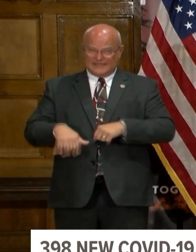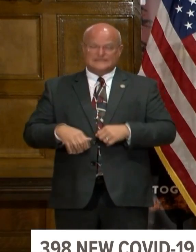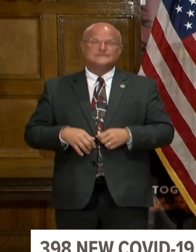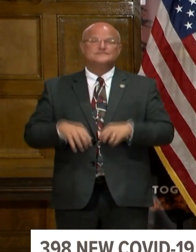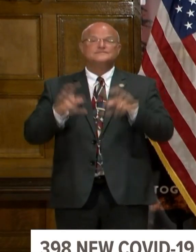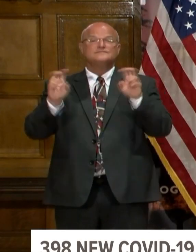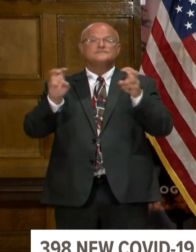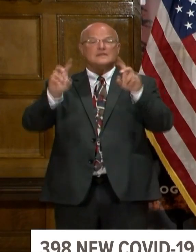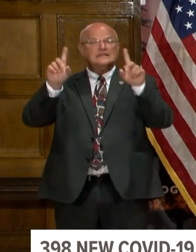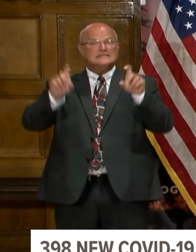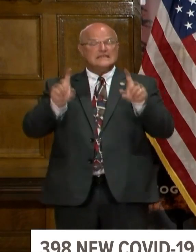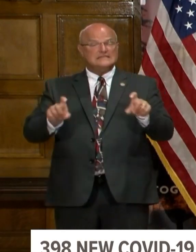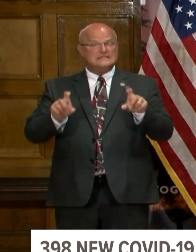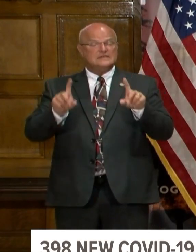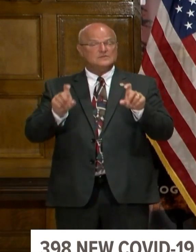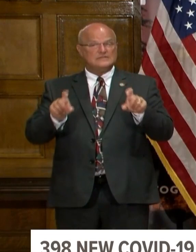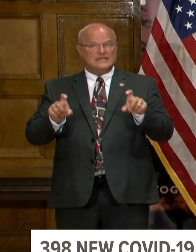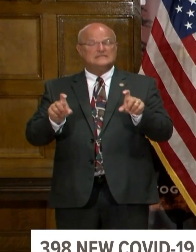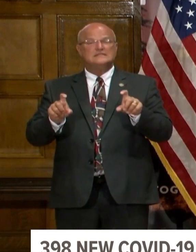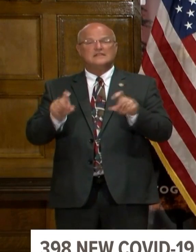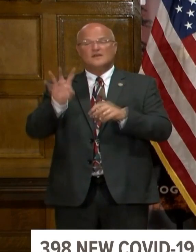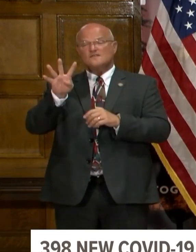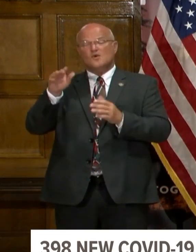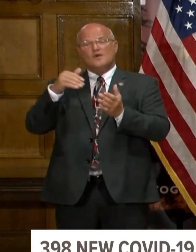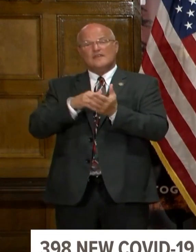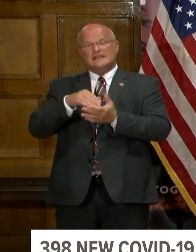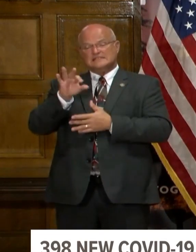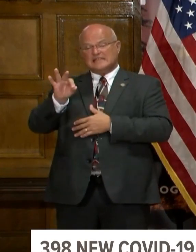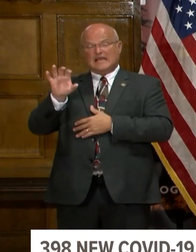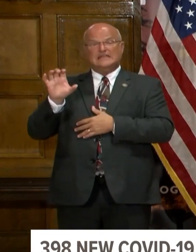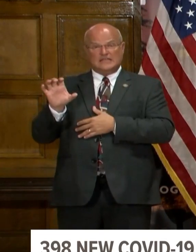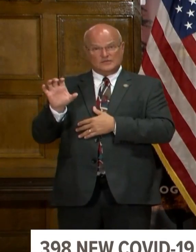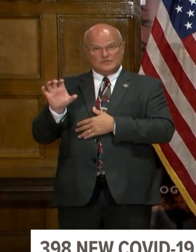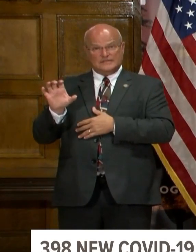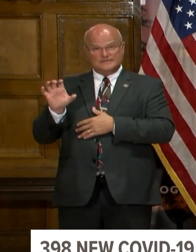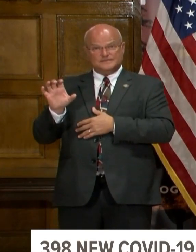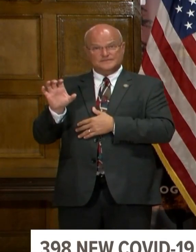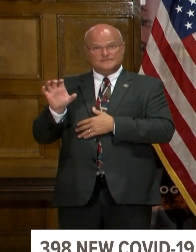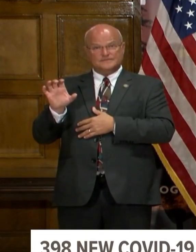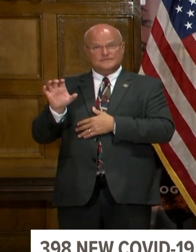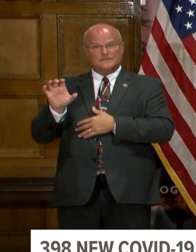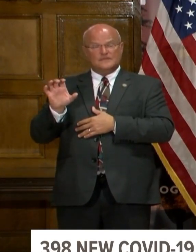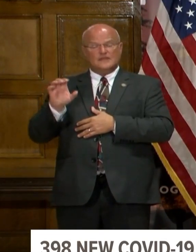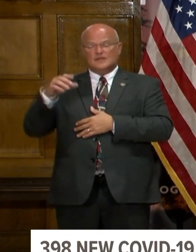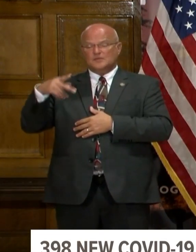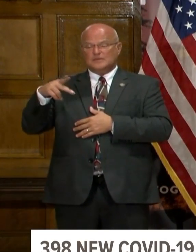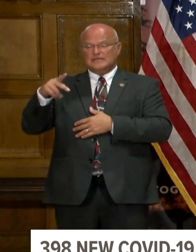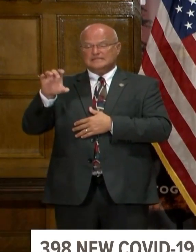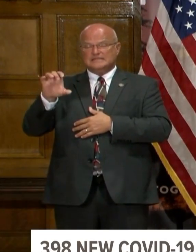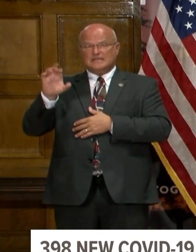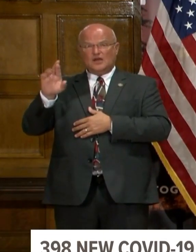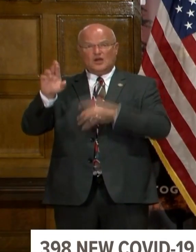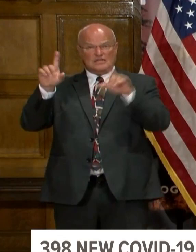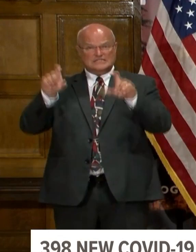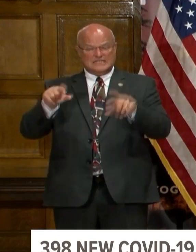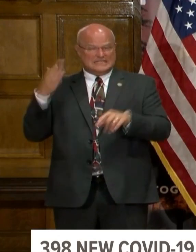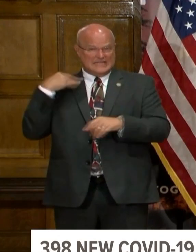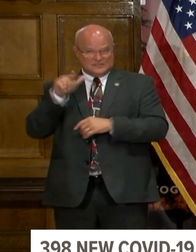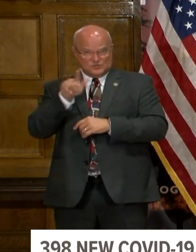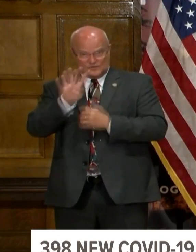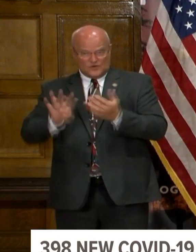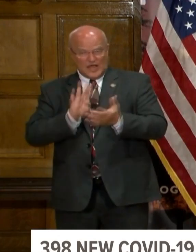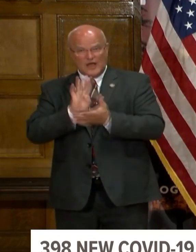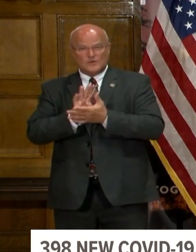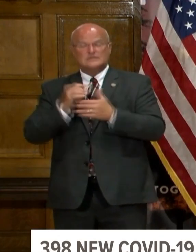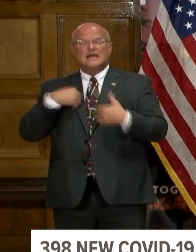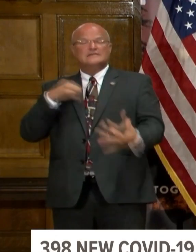In terms of testing, we tested 4,900 PCR tests in the last 24 hours.